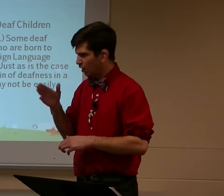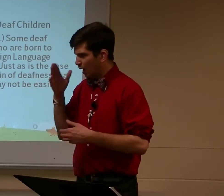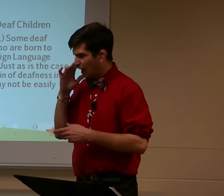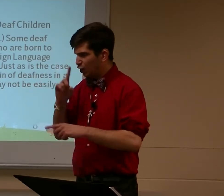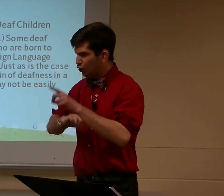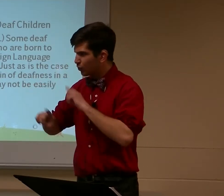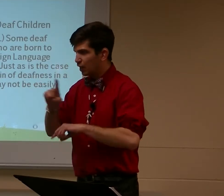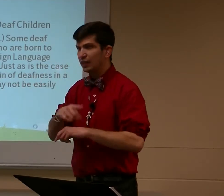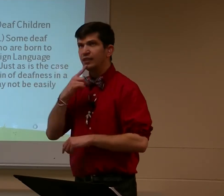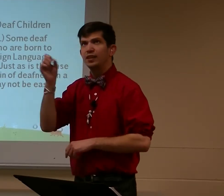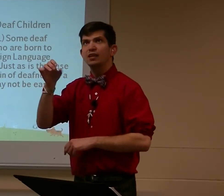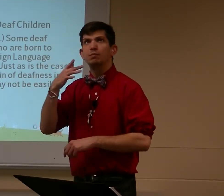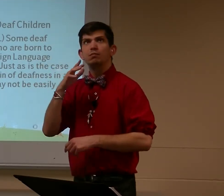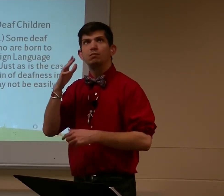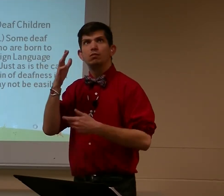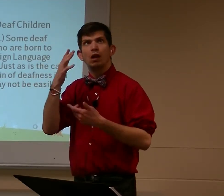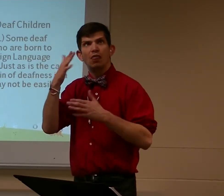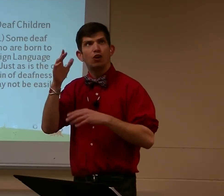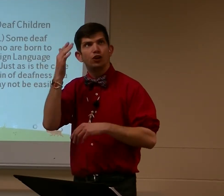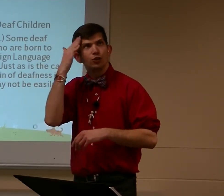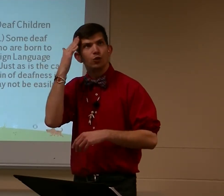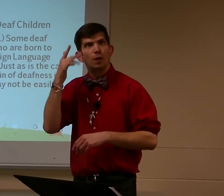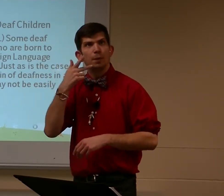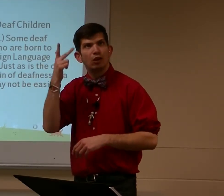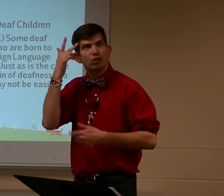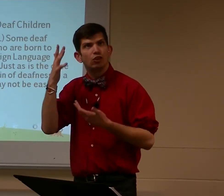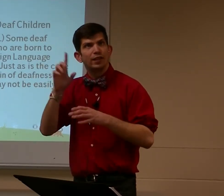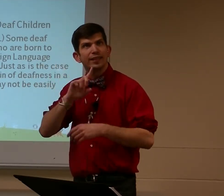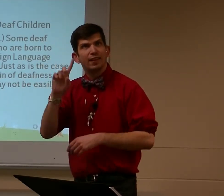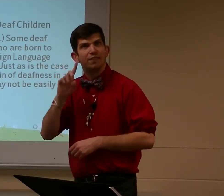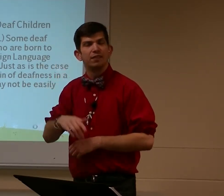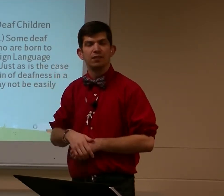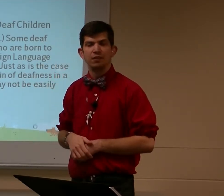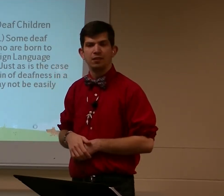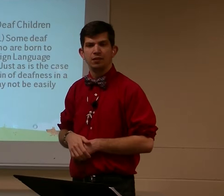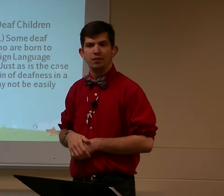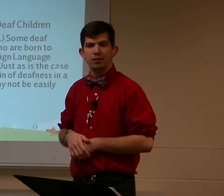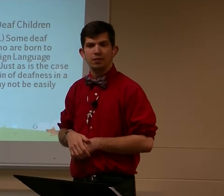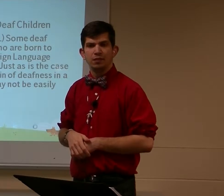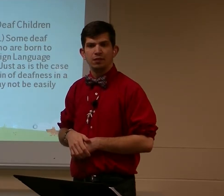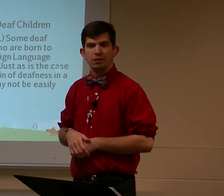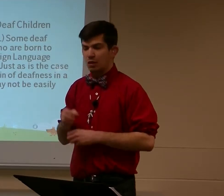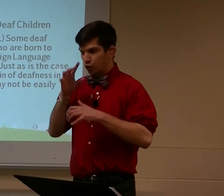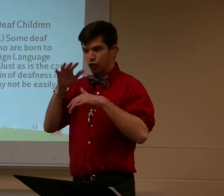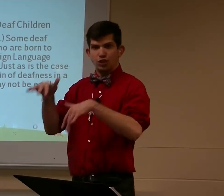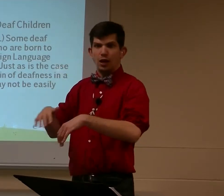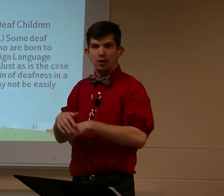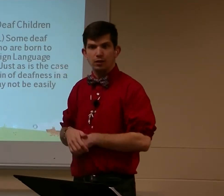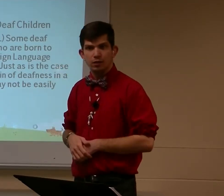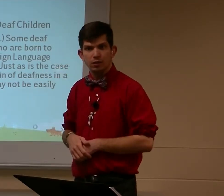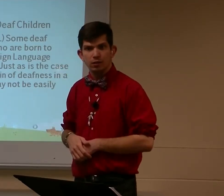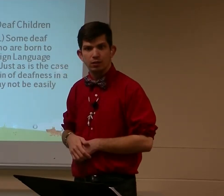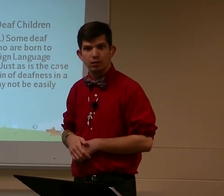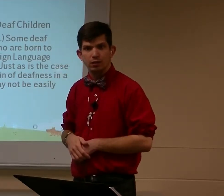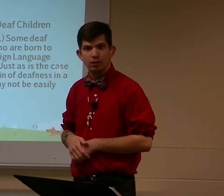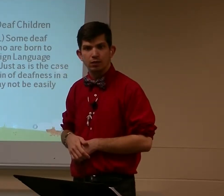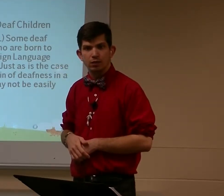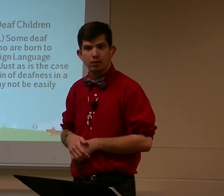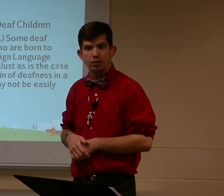"I didn't know you signed." I said, "Yeah, I thought you knew my parents were already deaf." It was a shock.